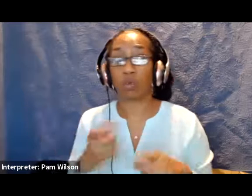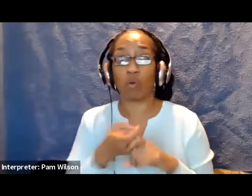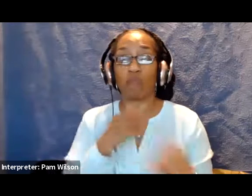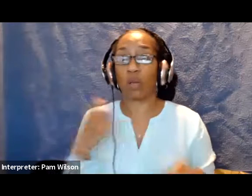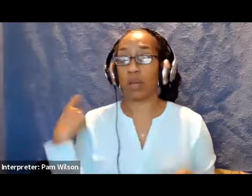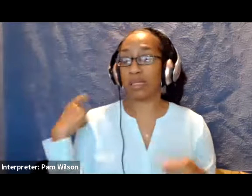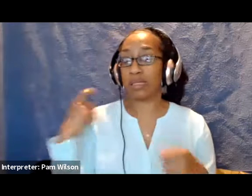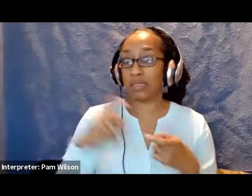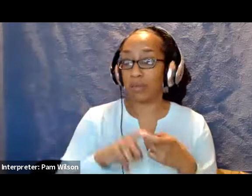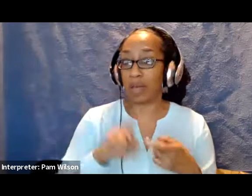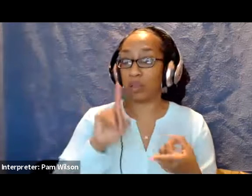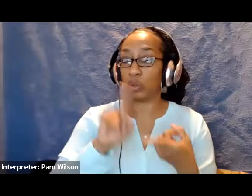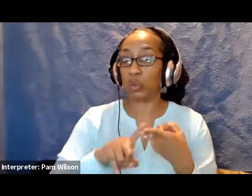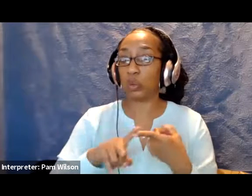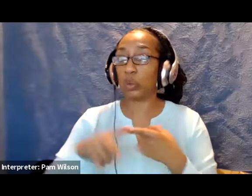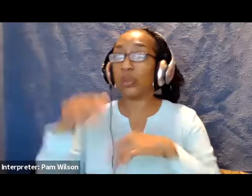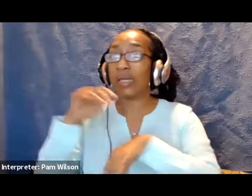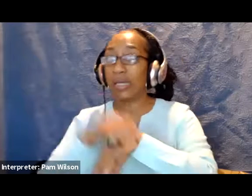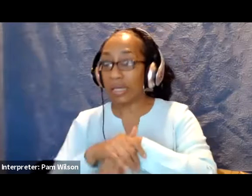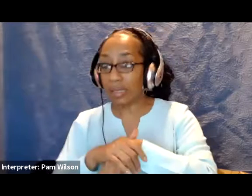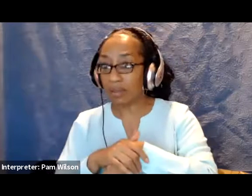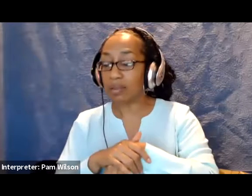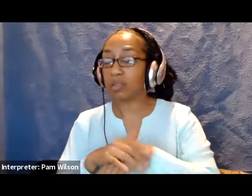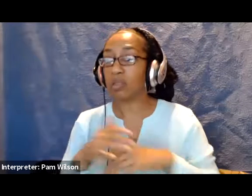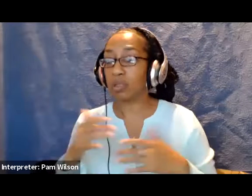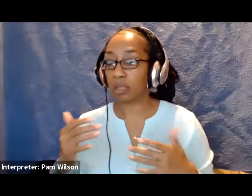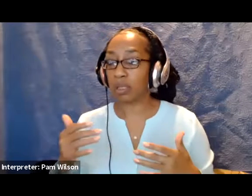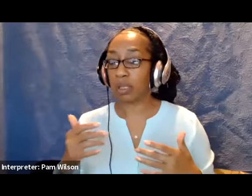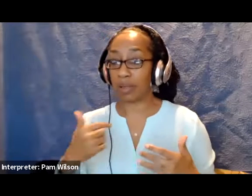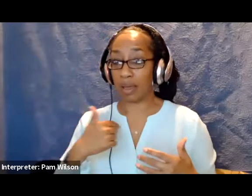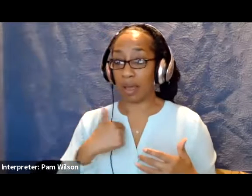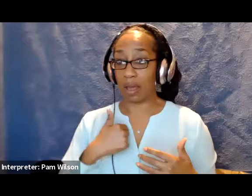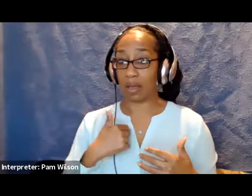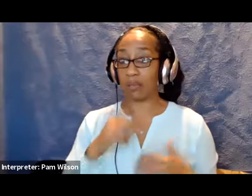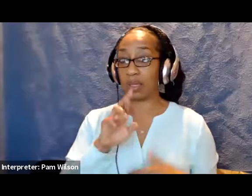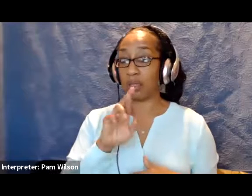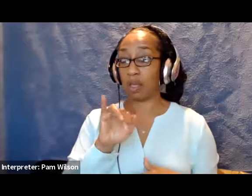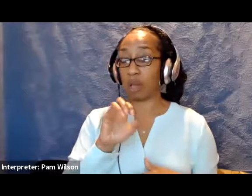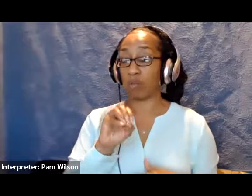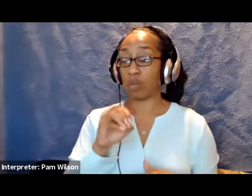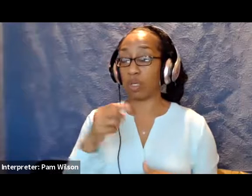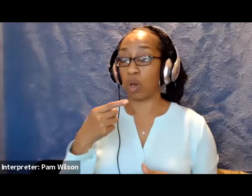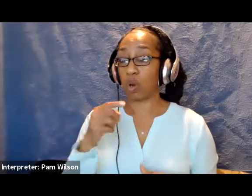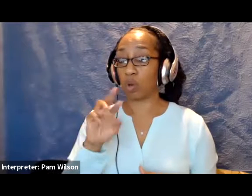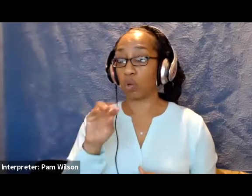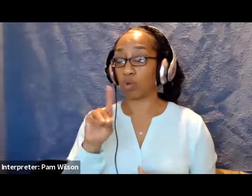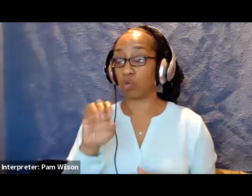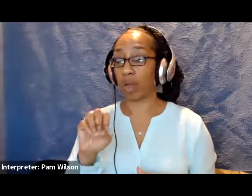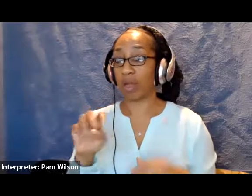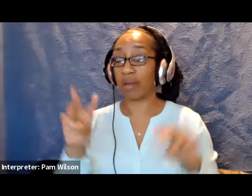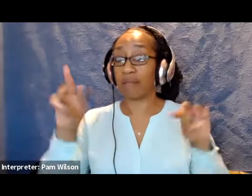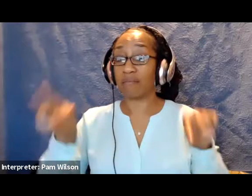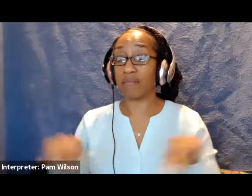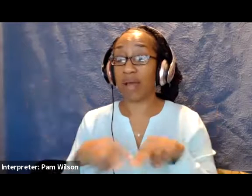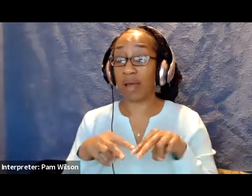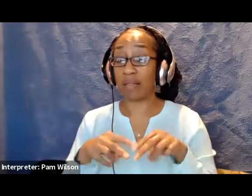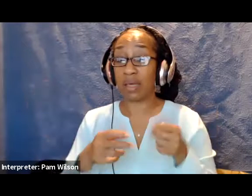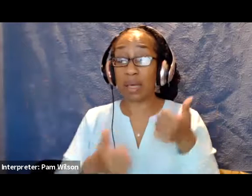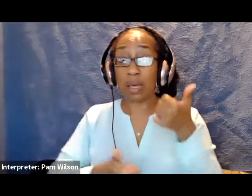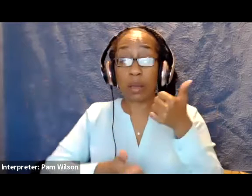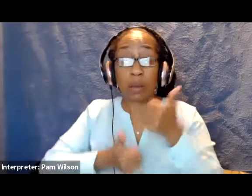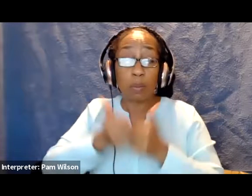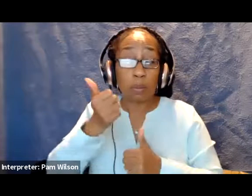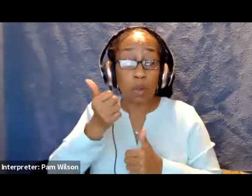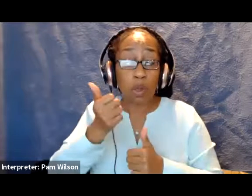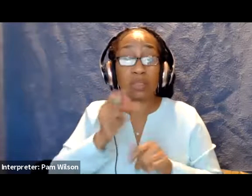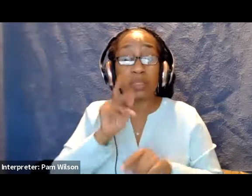to English, etc. I'm in the Rio Grande Valley, and believe it or not, the majority of the folks